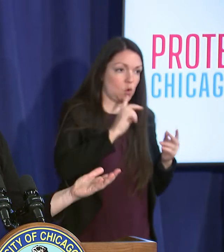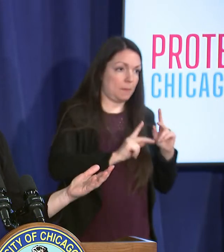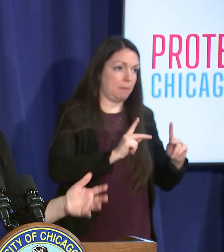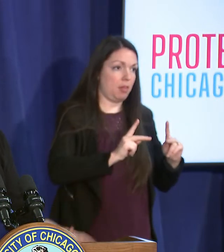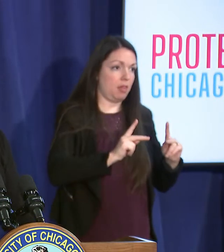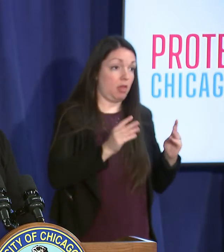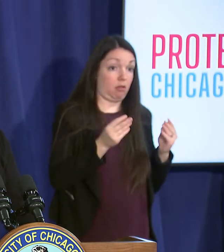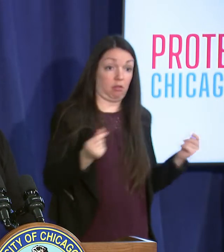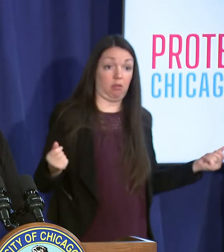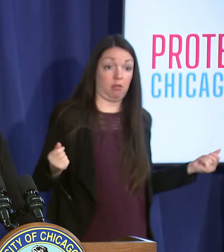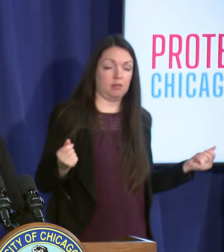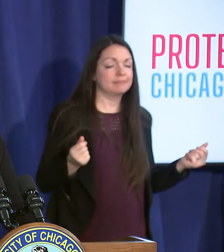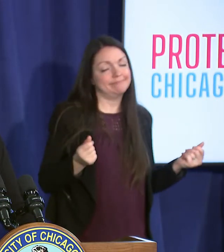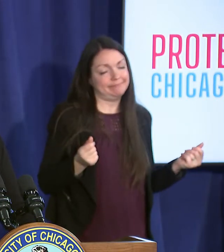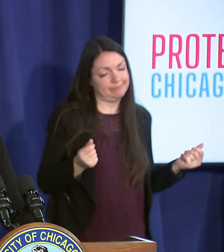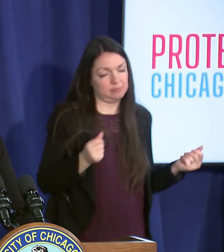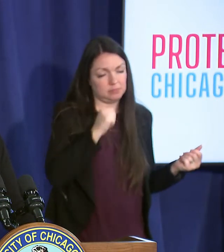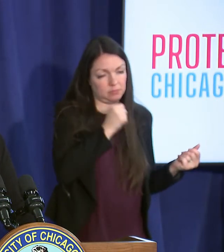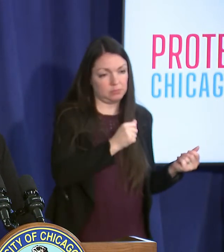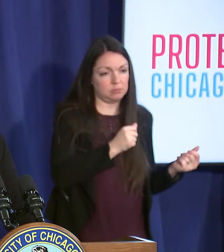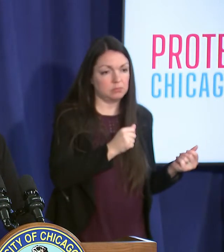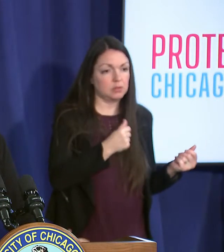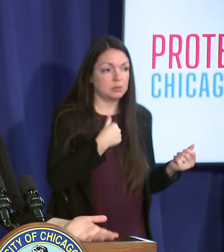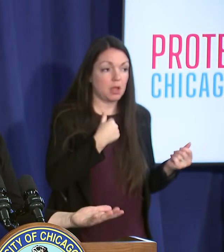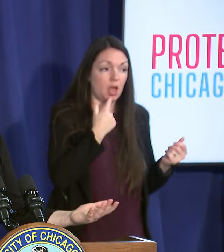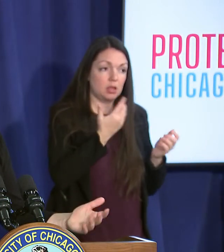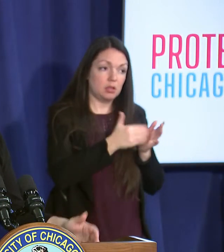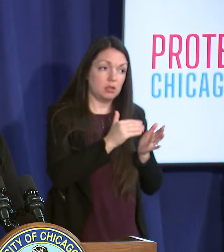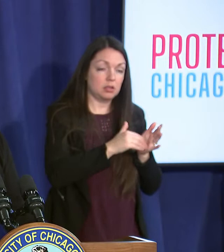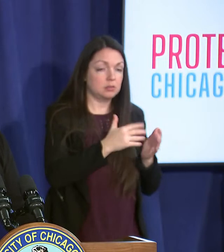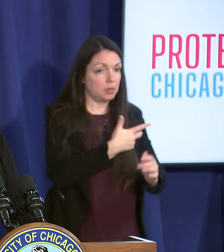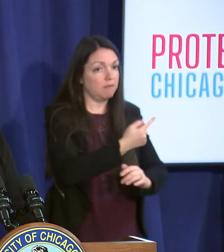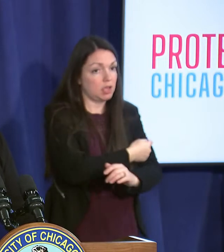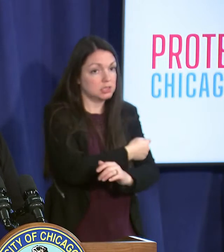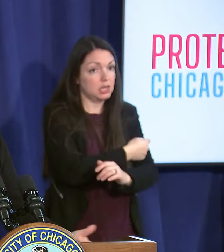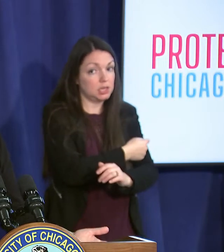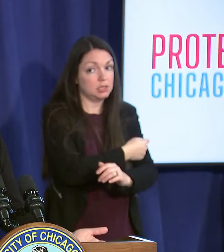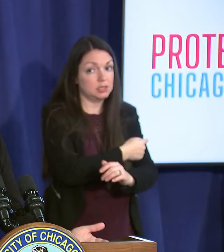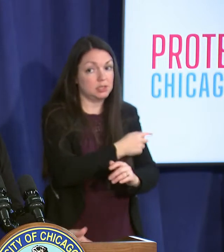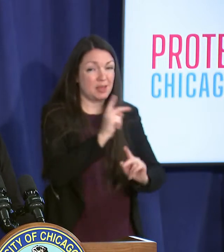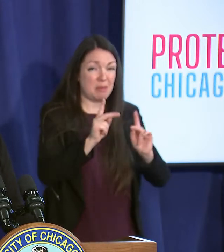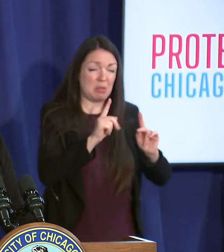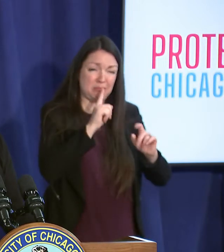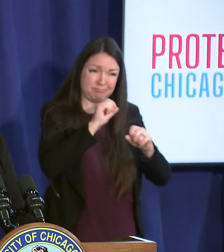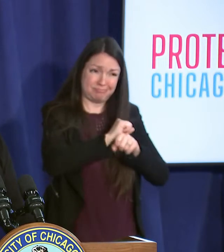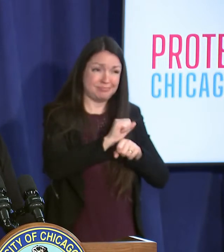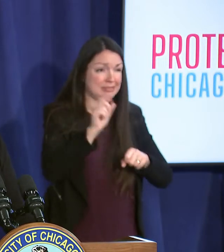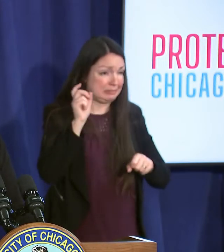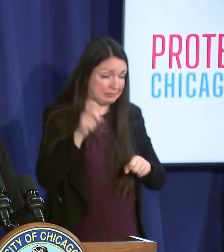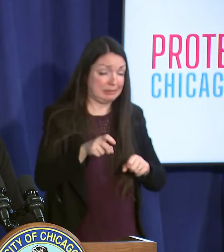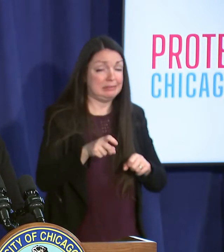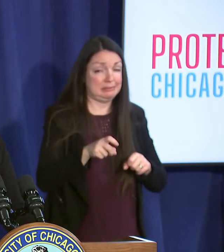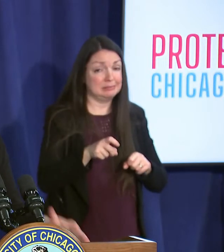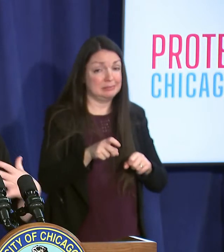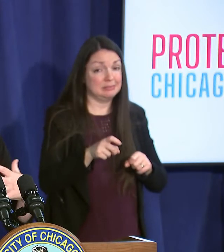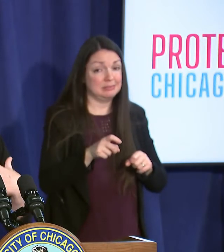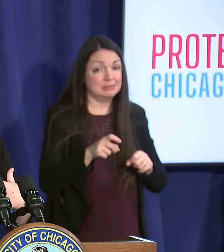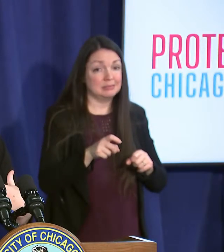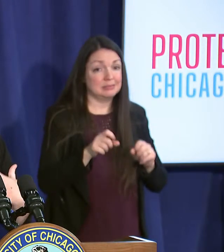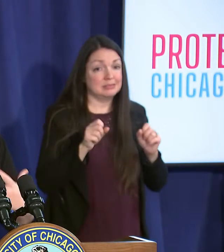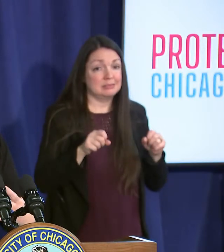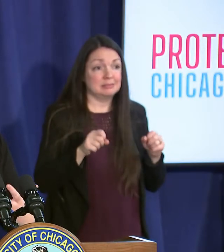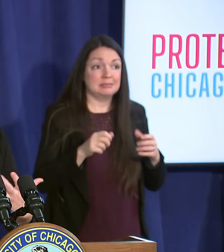And again, I say it every 5 minutes, but being vaccinated is just what folks really need to do to